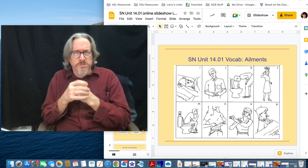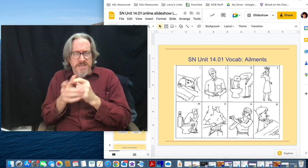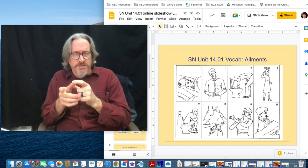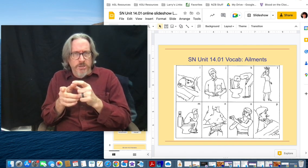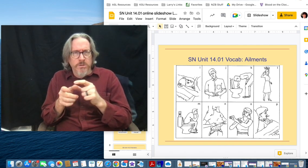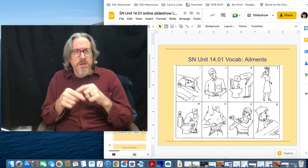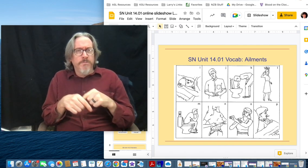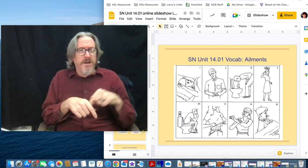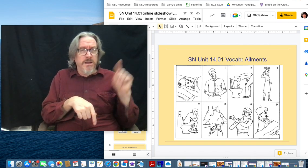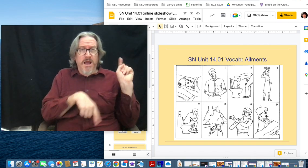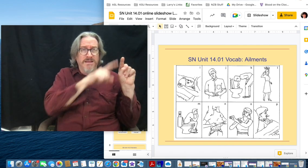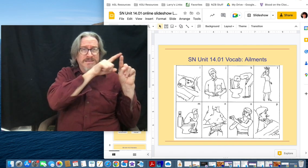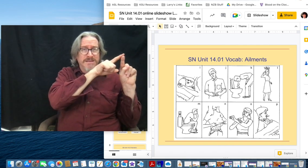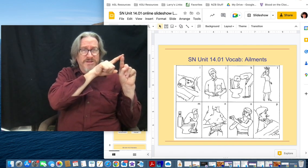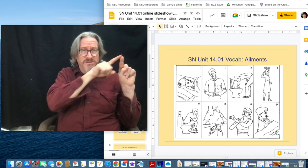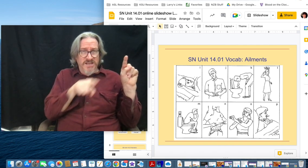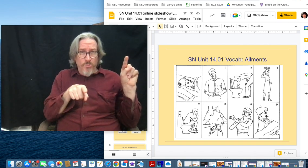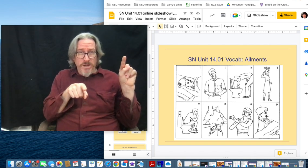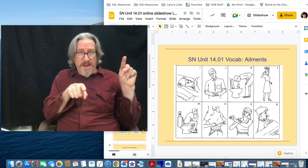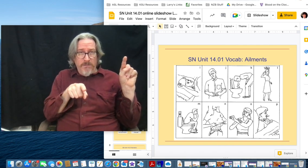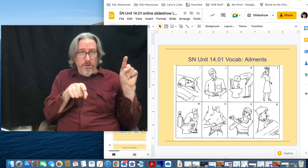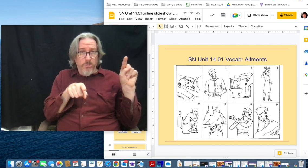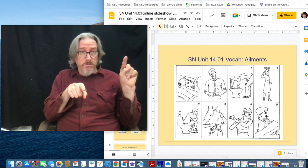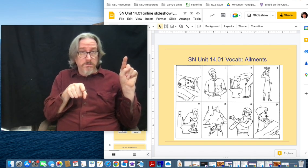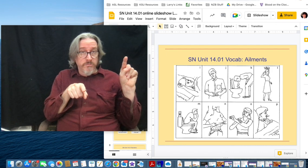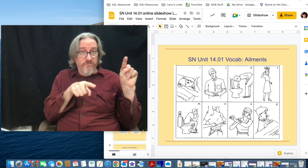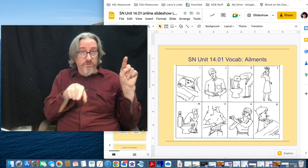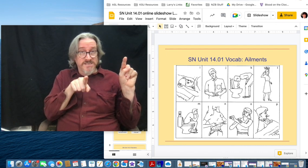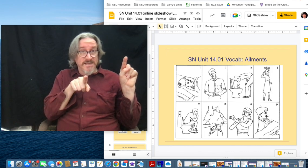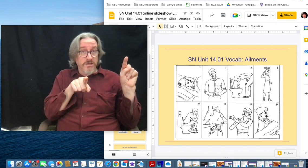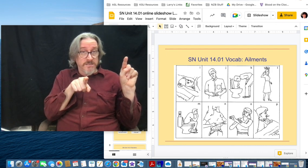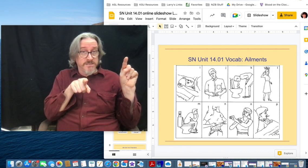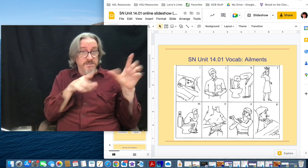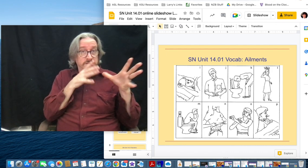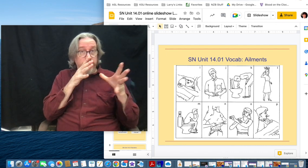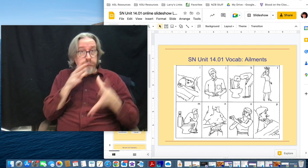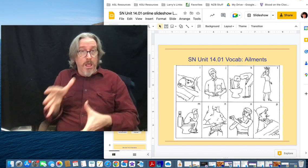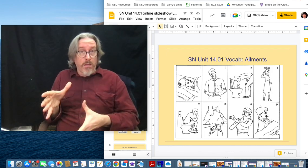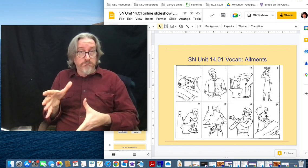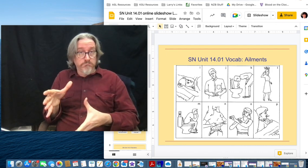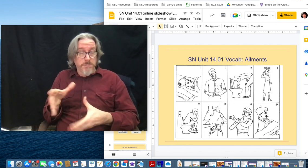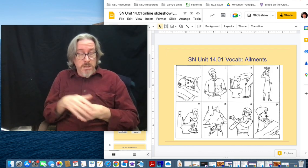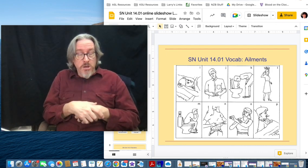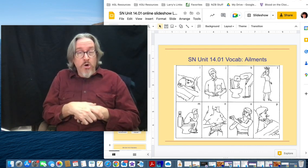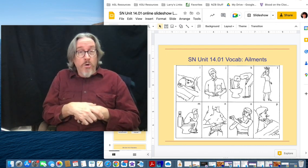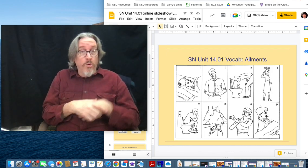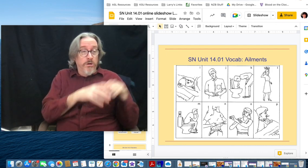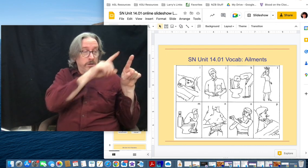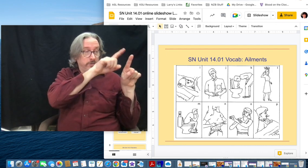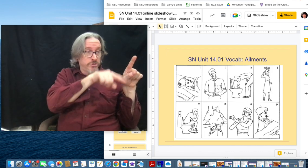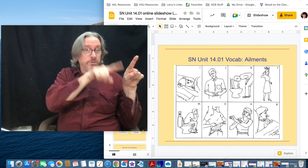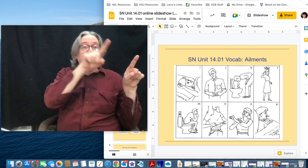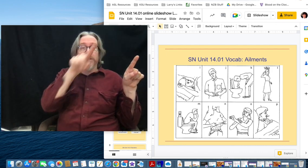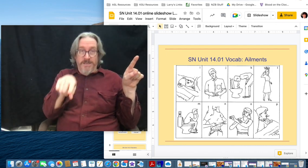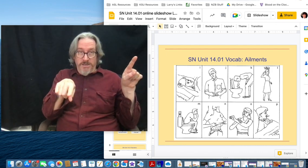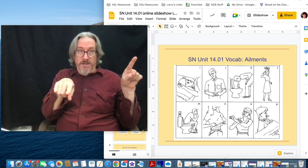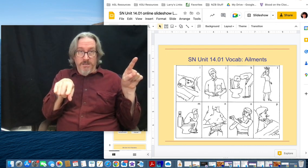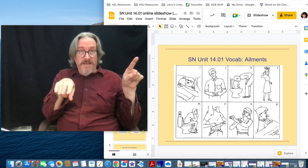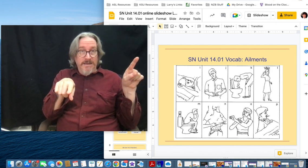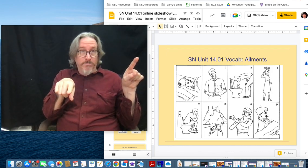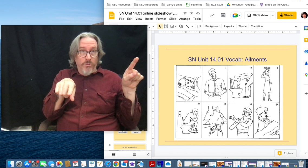actual slideshow, but I like to think about it as like a one arrow for a single instance, blah, or